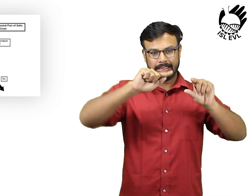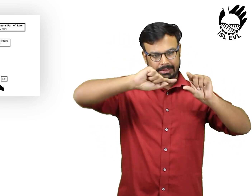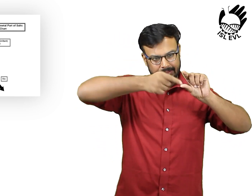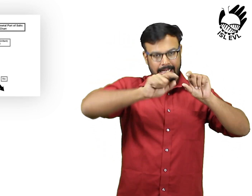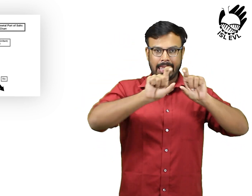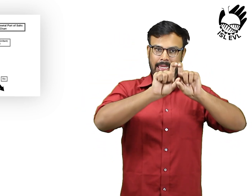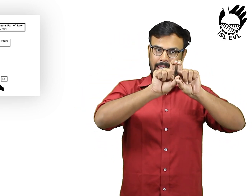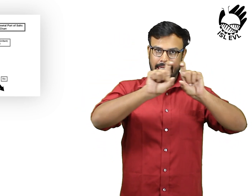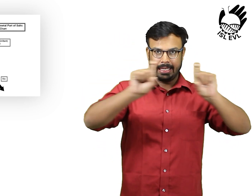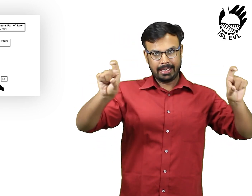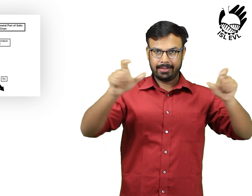salts.